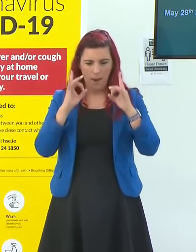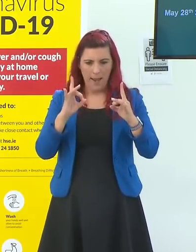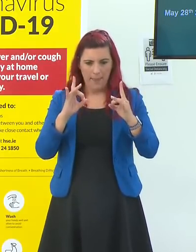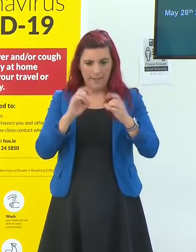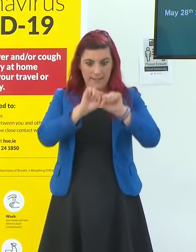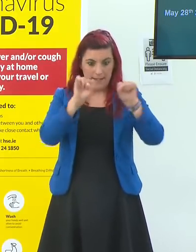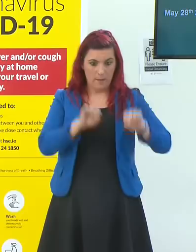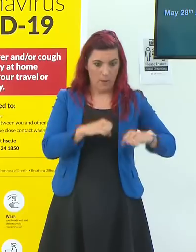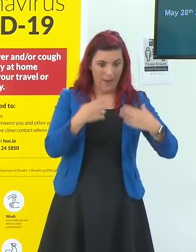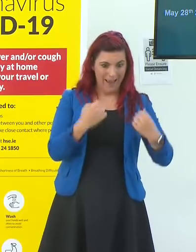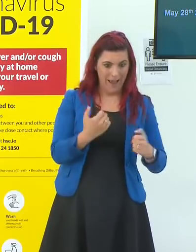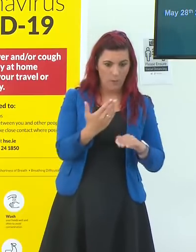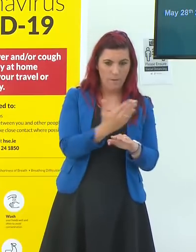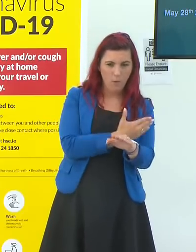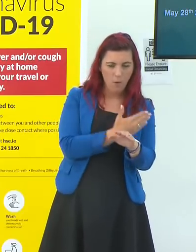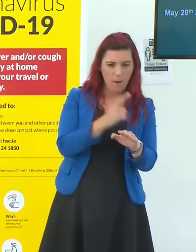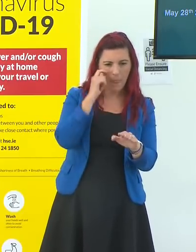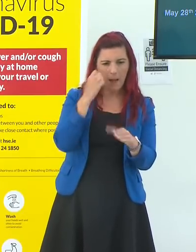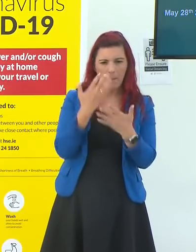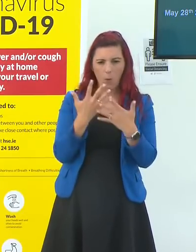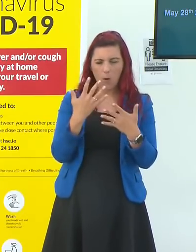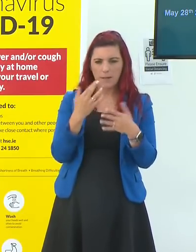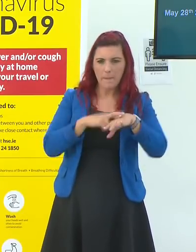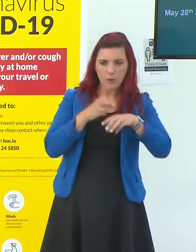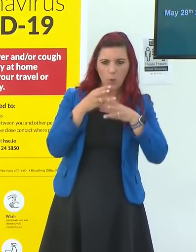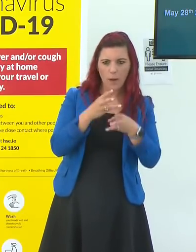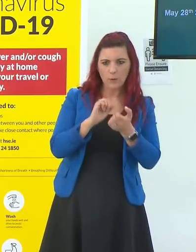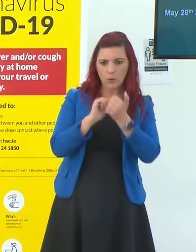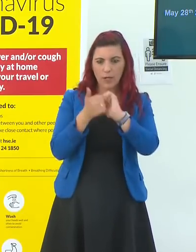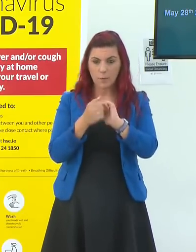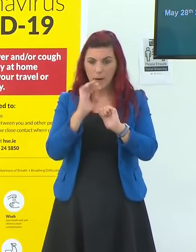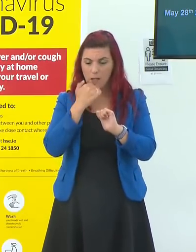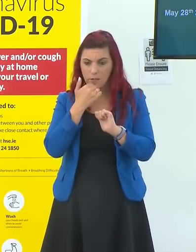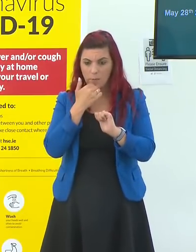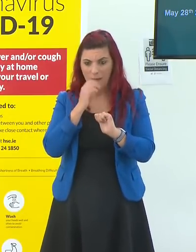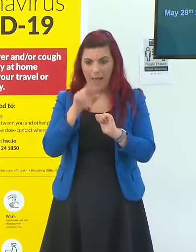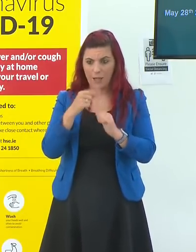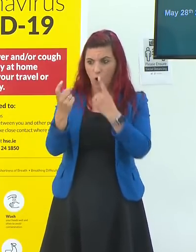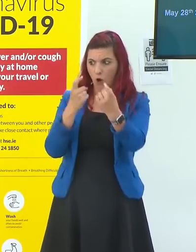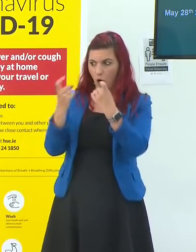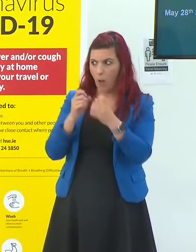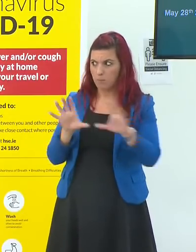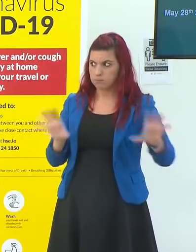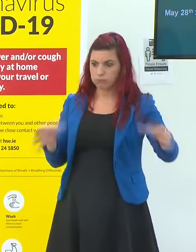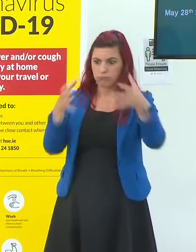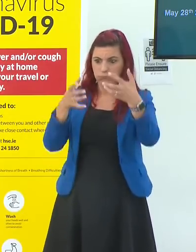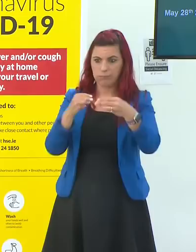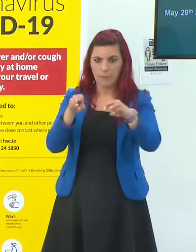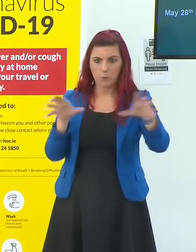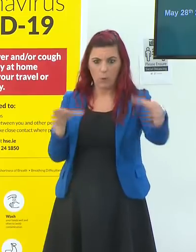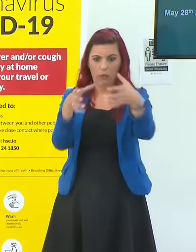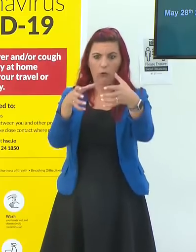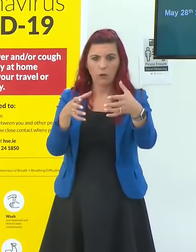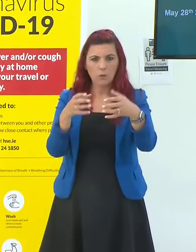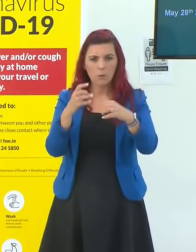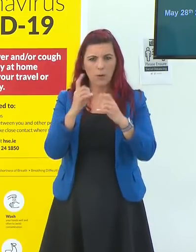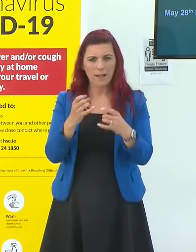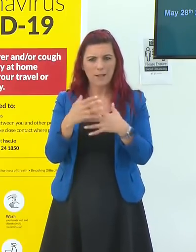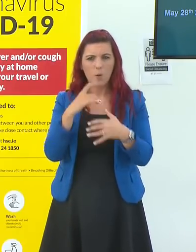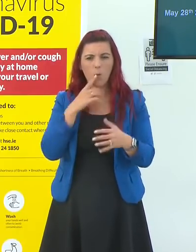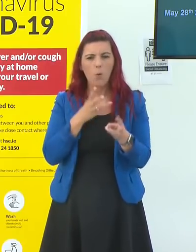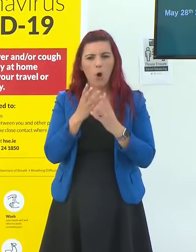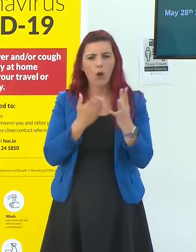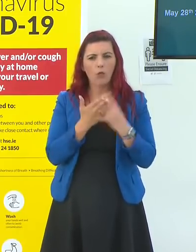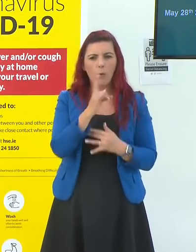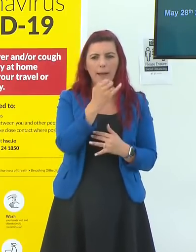and in terms of large volumes of people being brought in a congregated way to a healthcare setting. So we are working with our 3 cancer screening programs